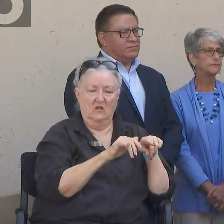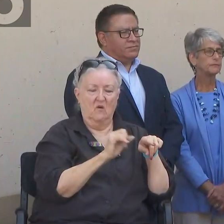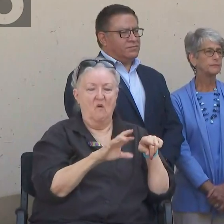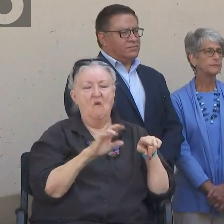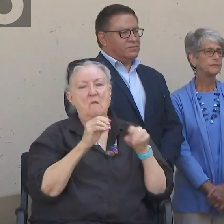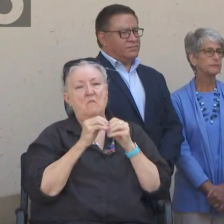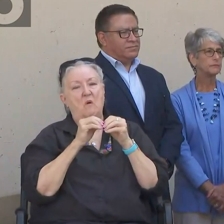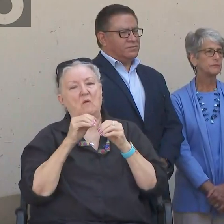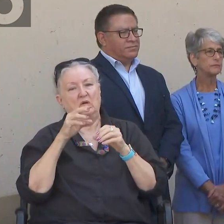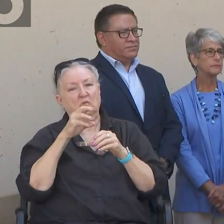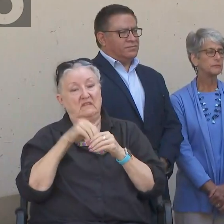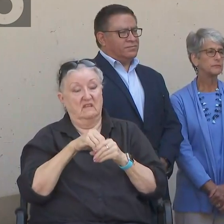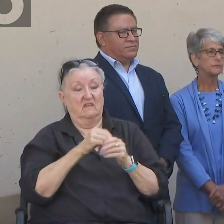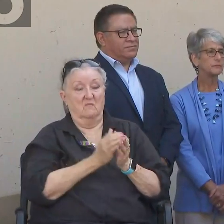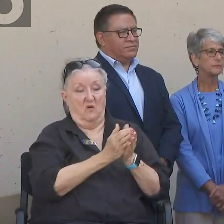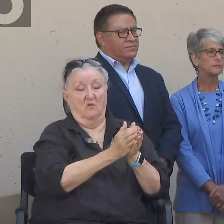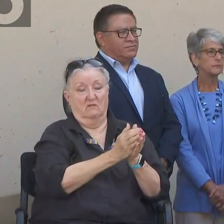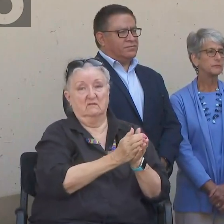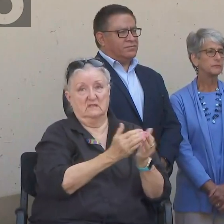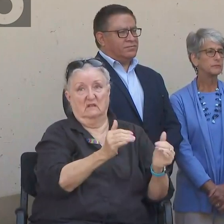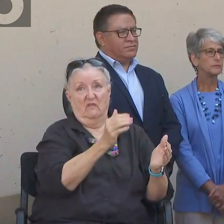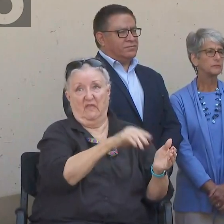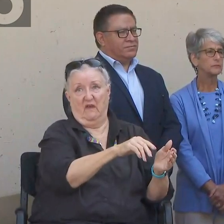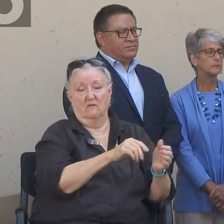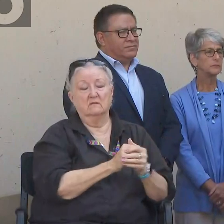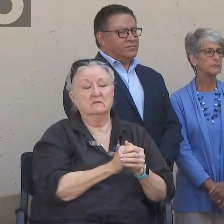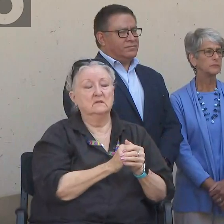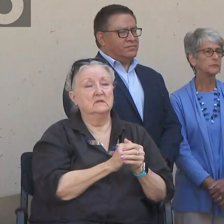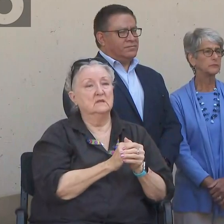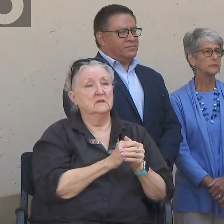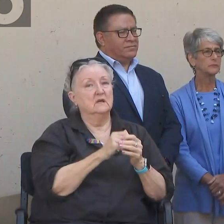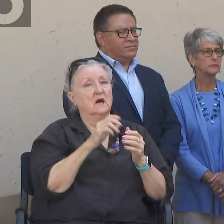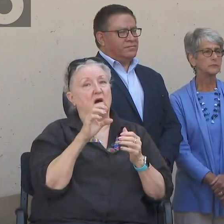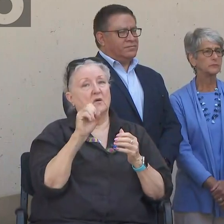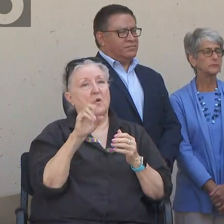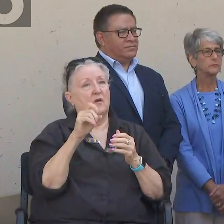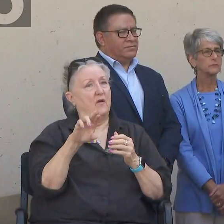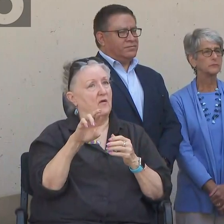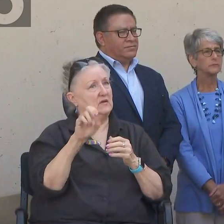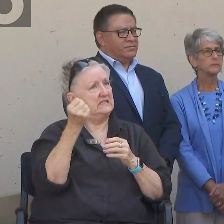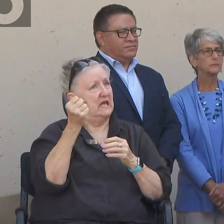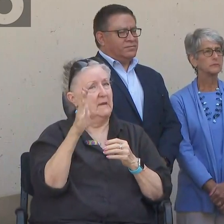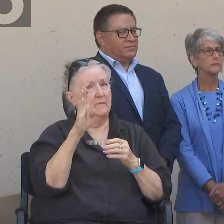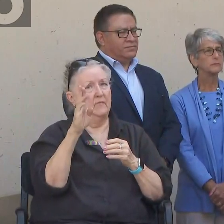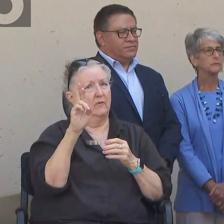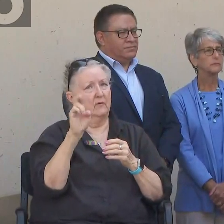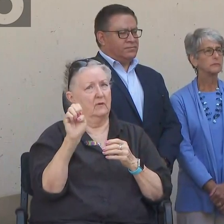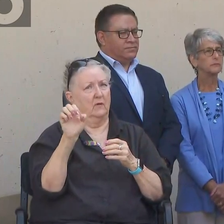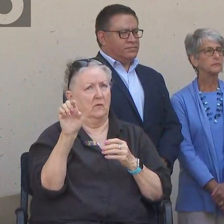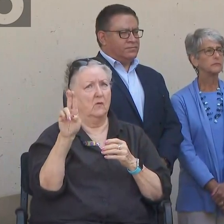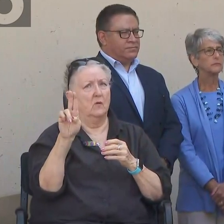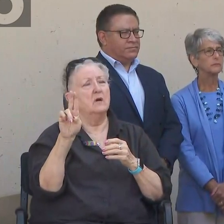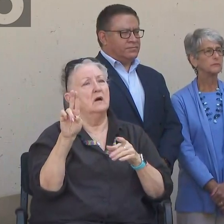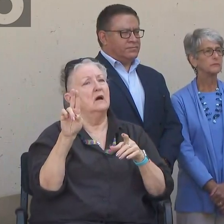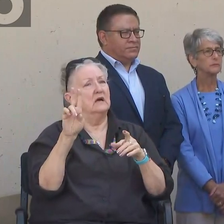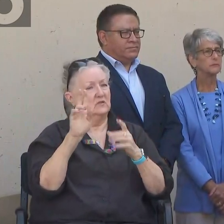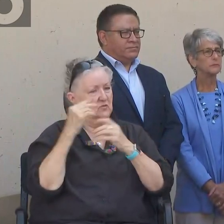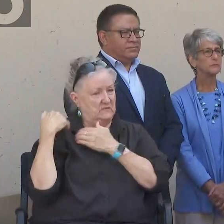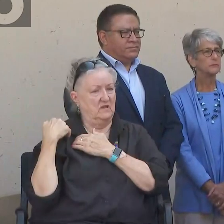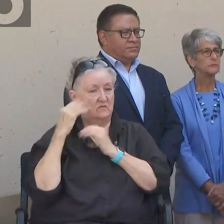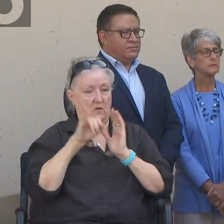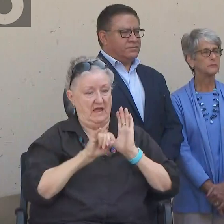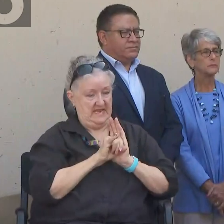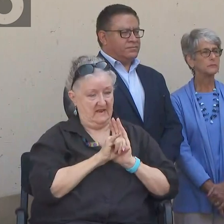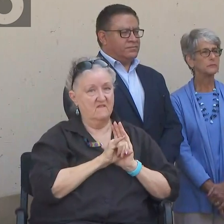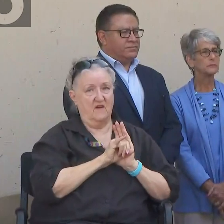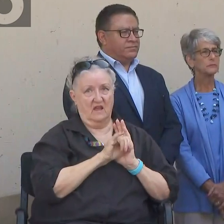may be within the vessel. The Coroner's Bureau is responsible for identifying the